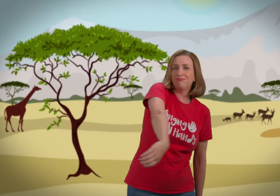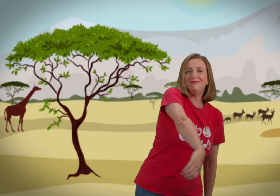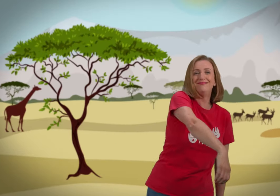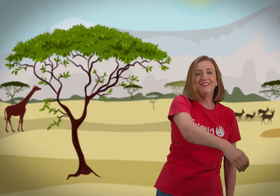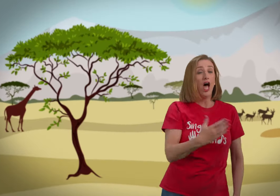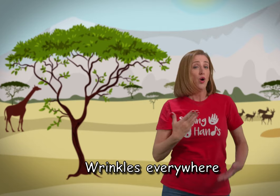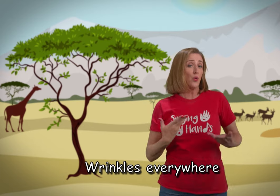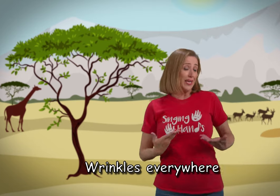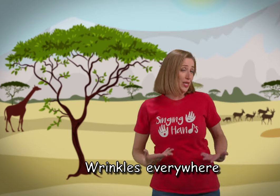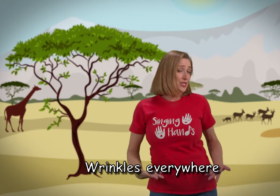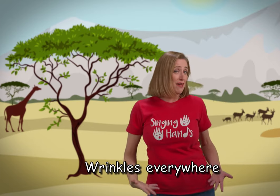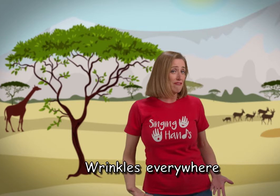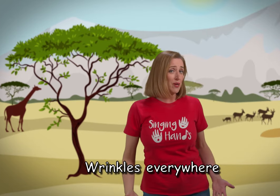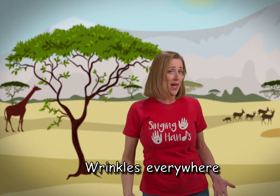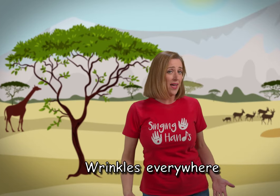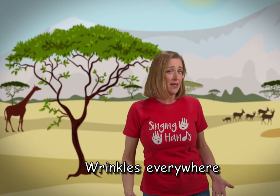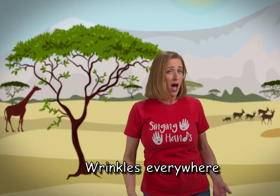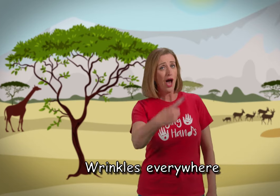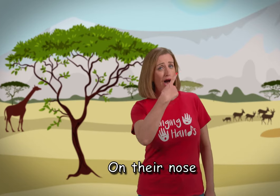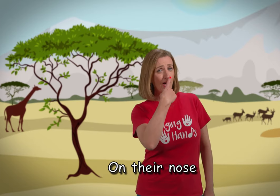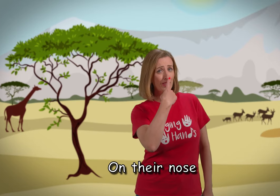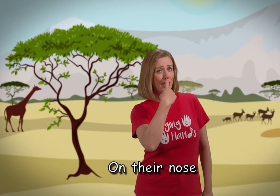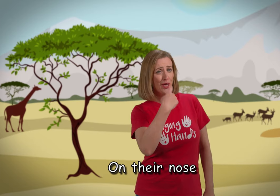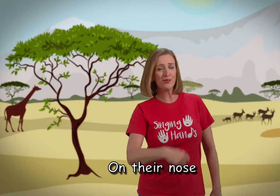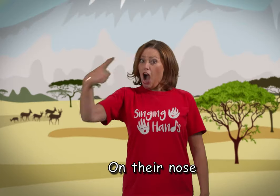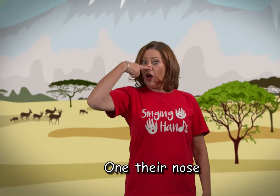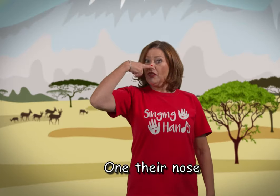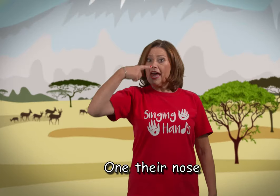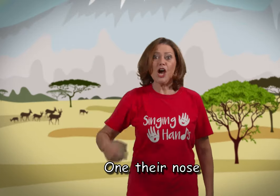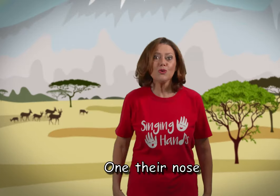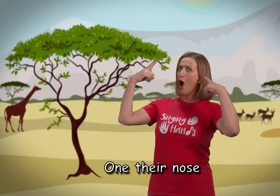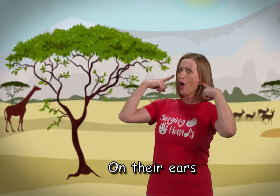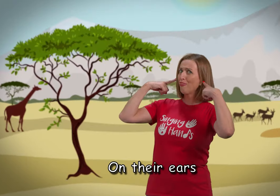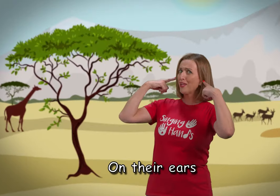Elephants have wrinkles, everywhere On their nose, on their nose On their